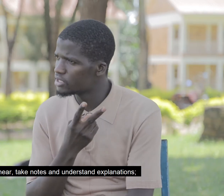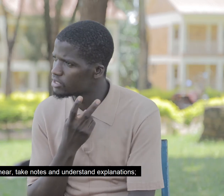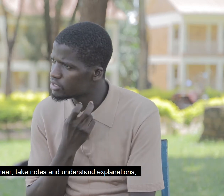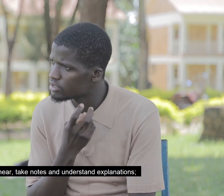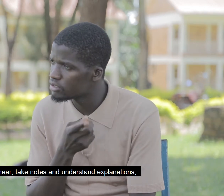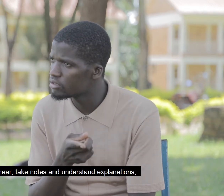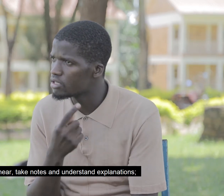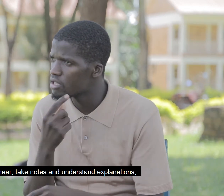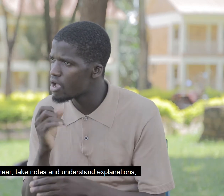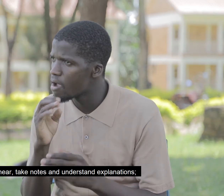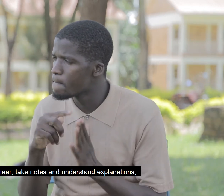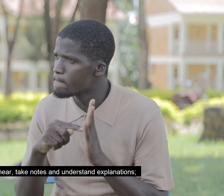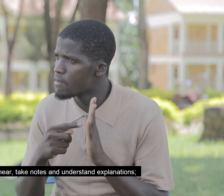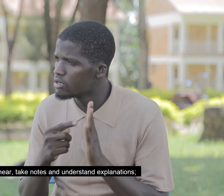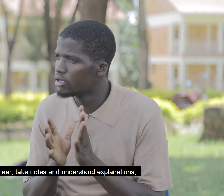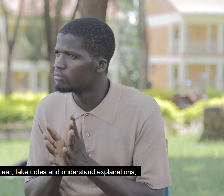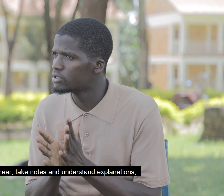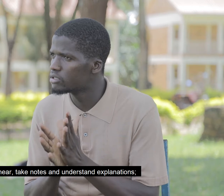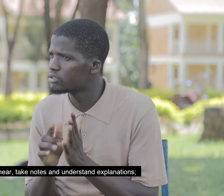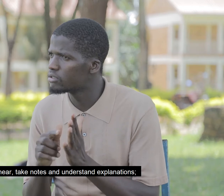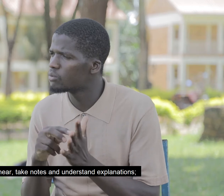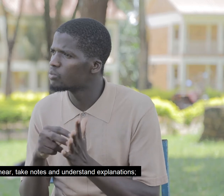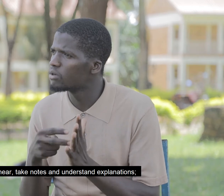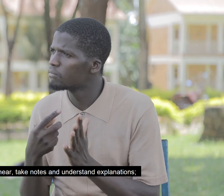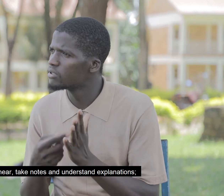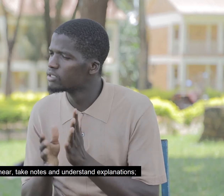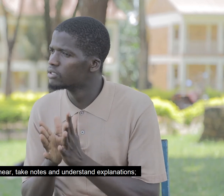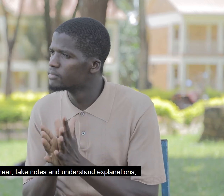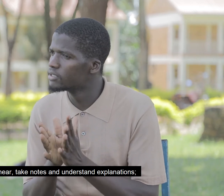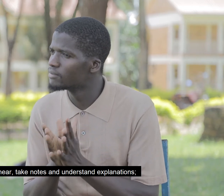They can hear, take notes, and understand explanations.